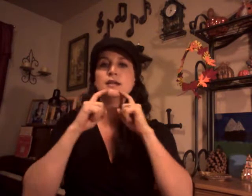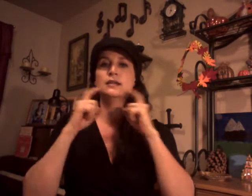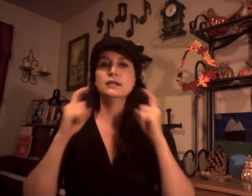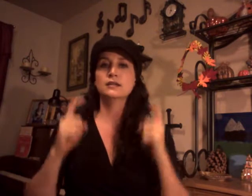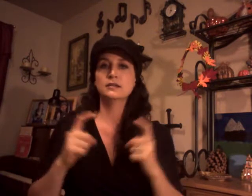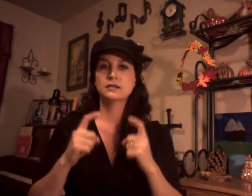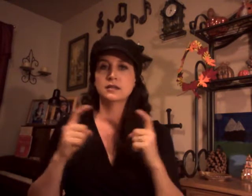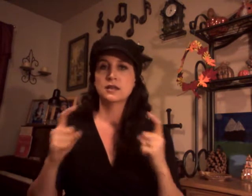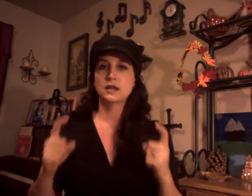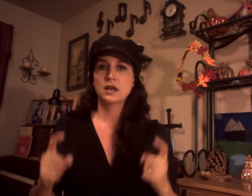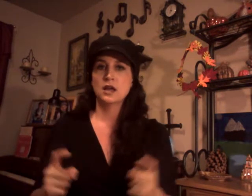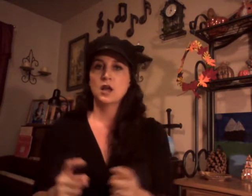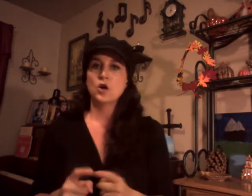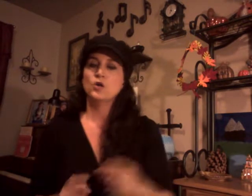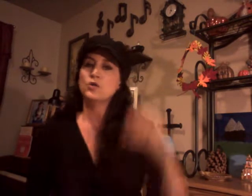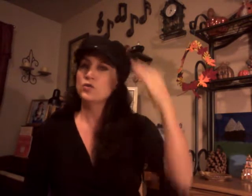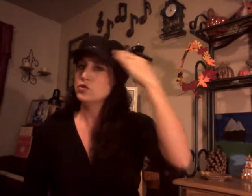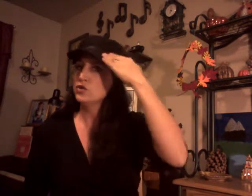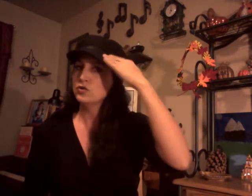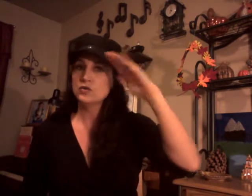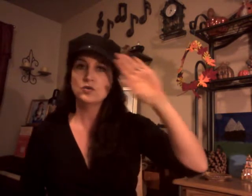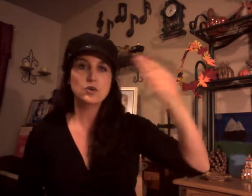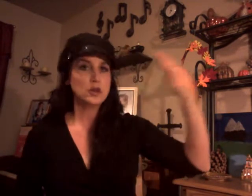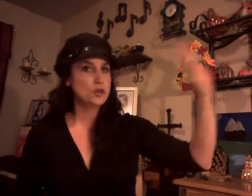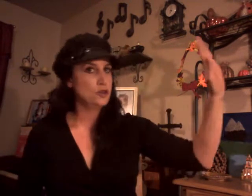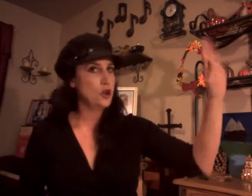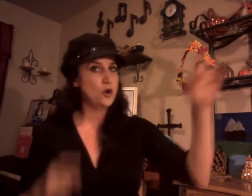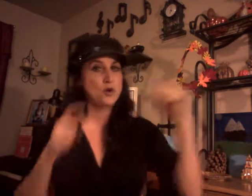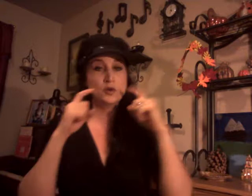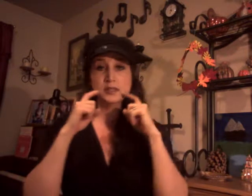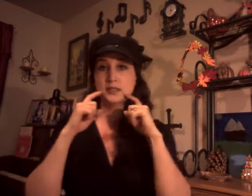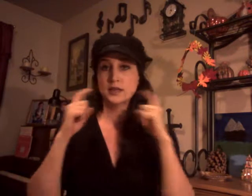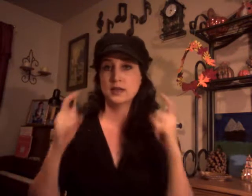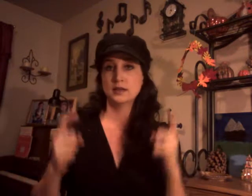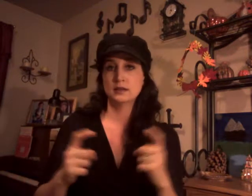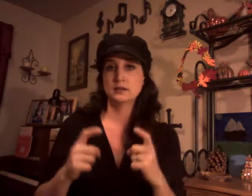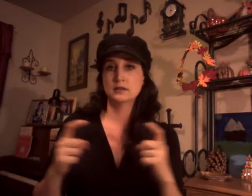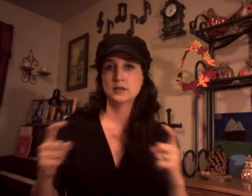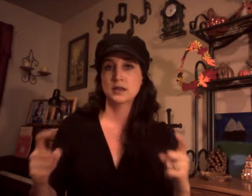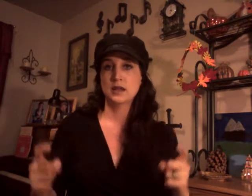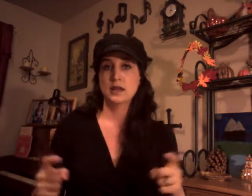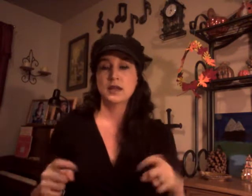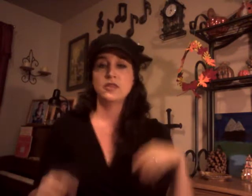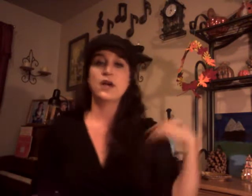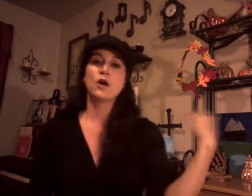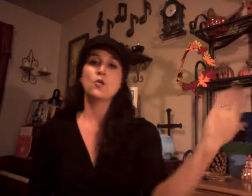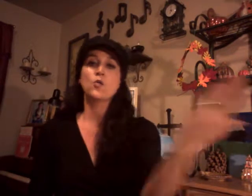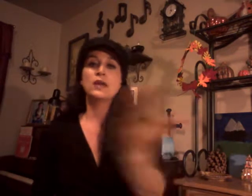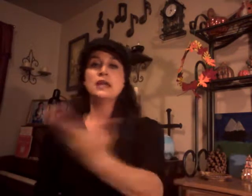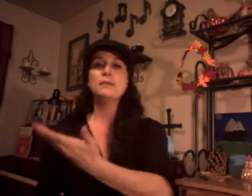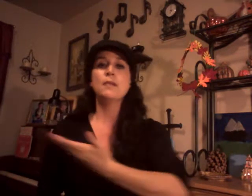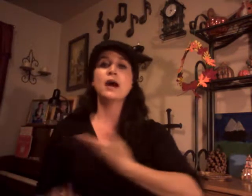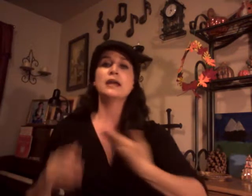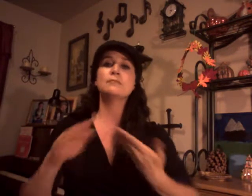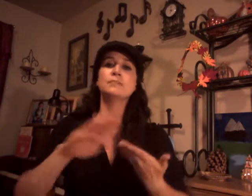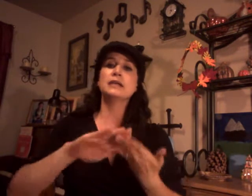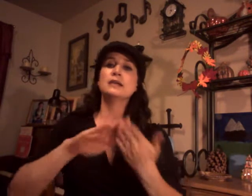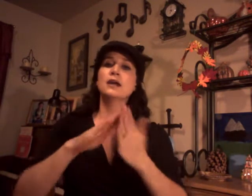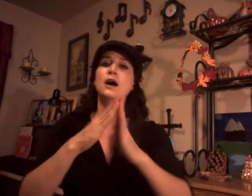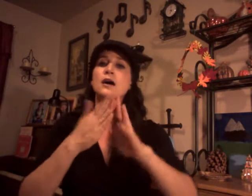sin who knew no sin, that we might